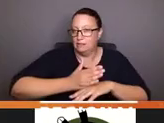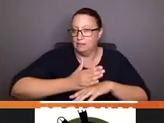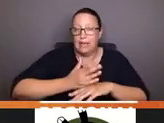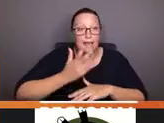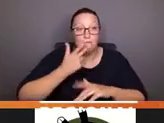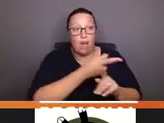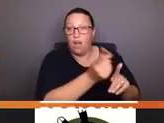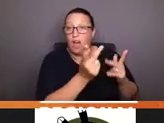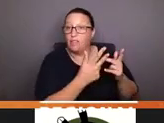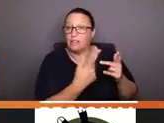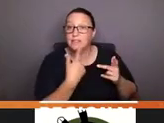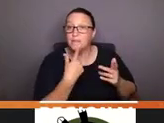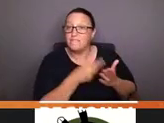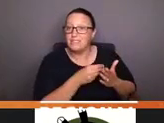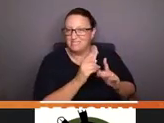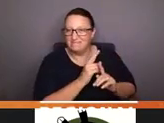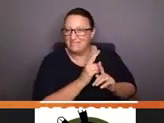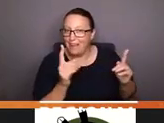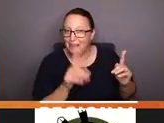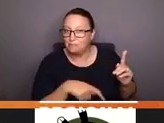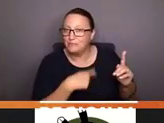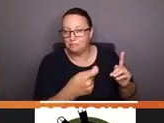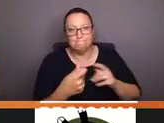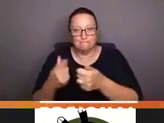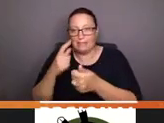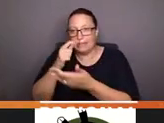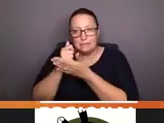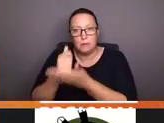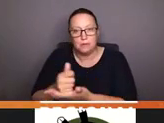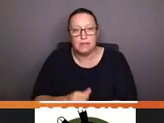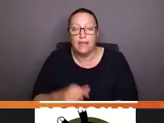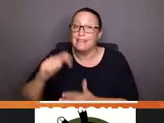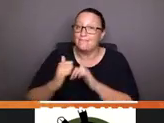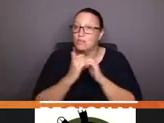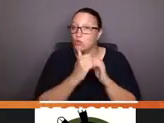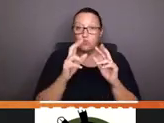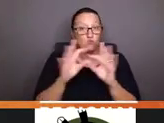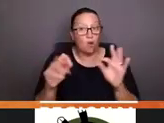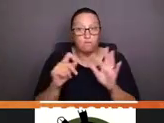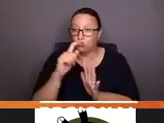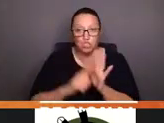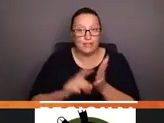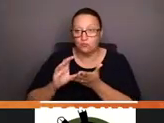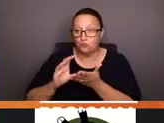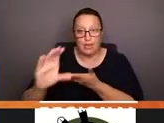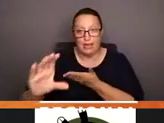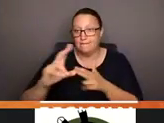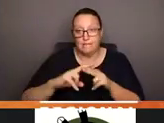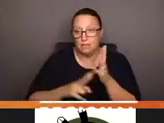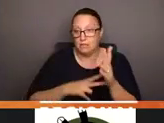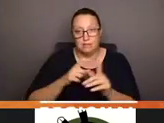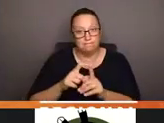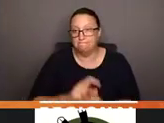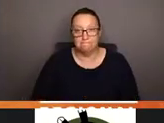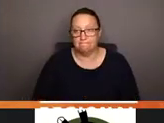other types of funding. It's important to note that the fellowship is not a project grant fund. As such, we're less interested